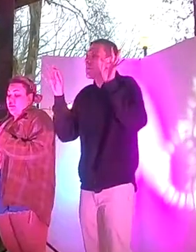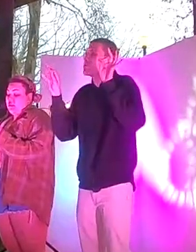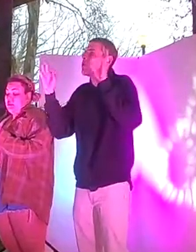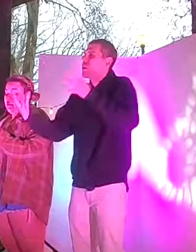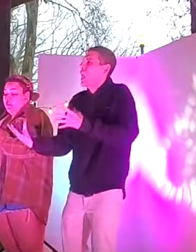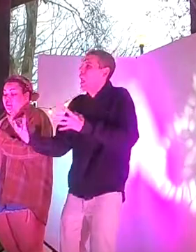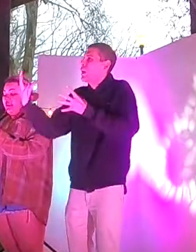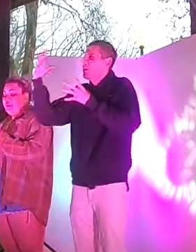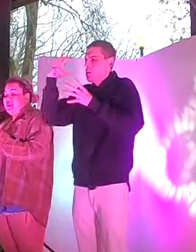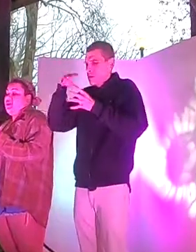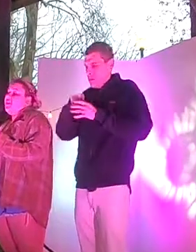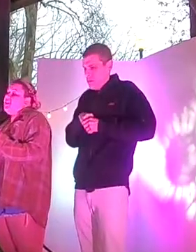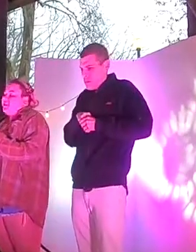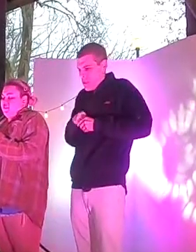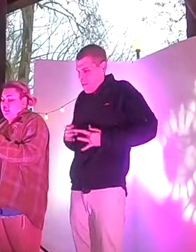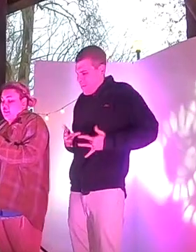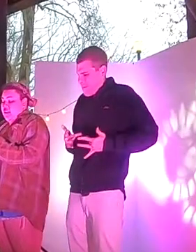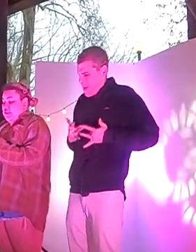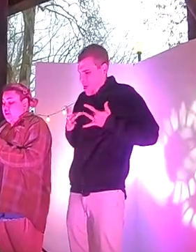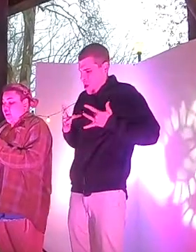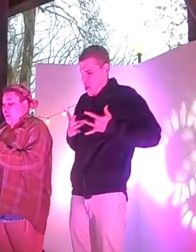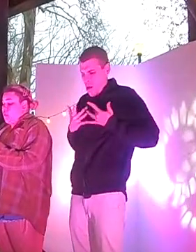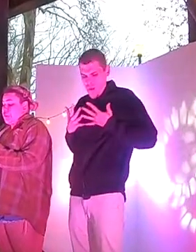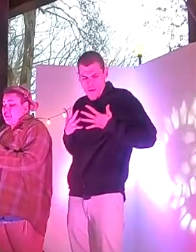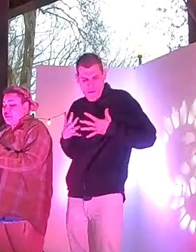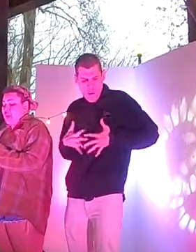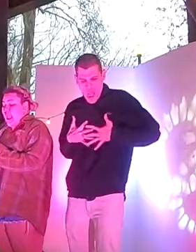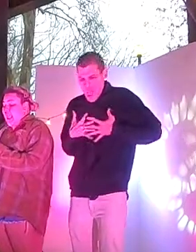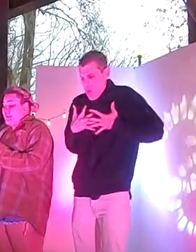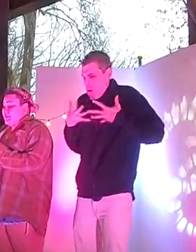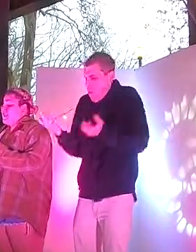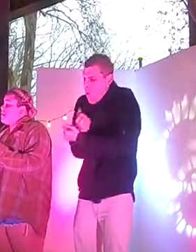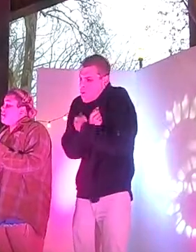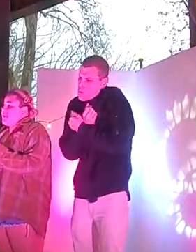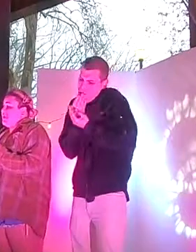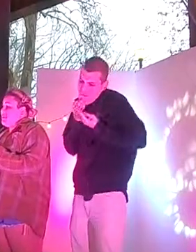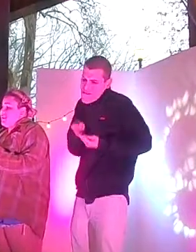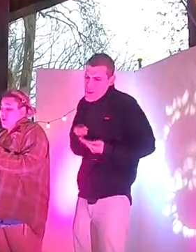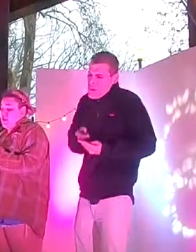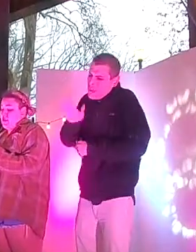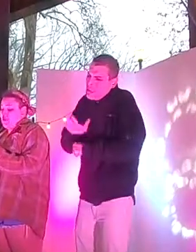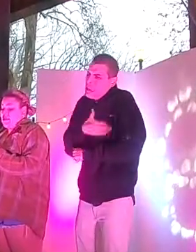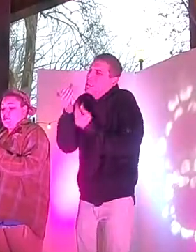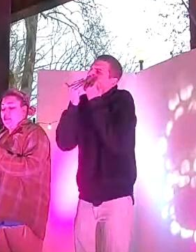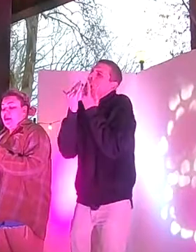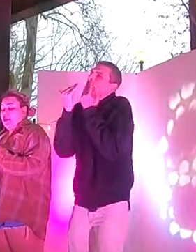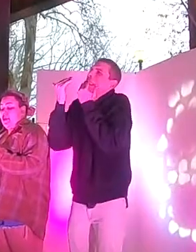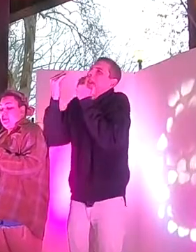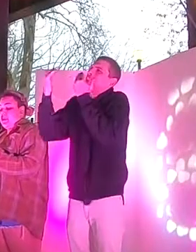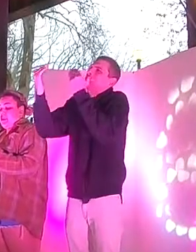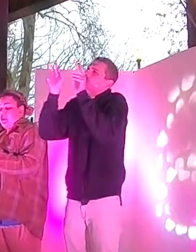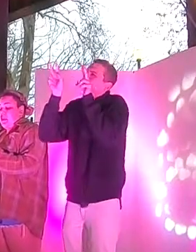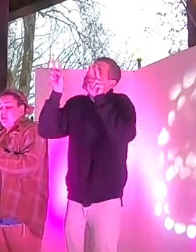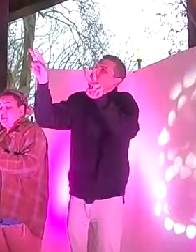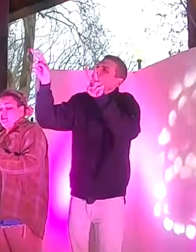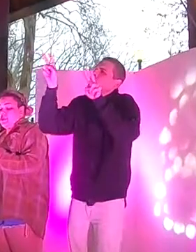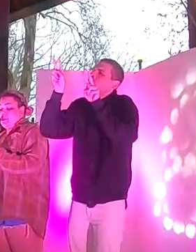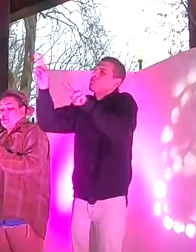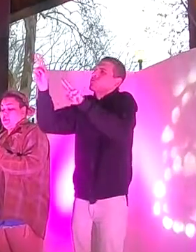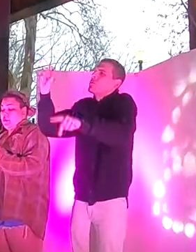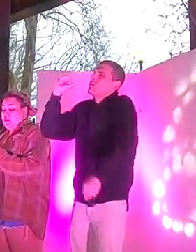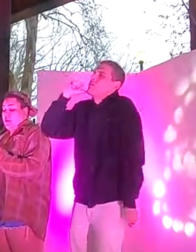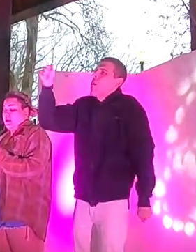her, hear her, feed her, hold her, and sing sweet songs of tomorrow, of